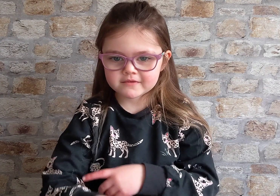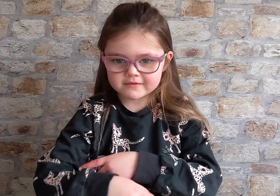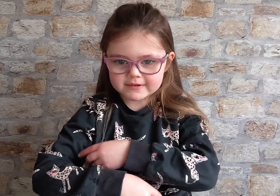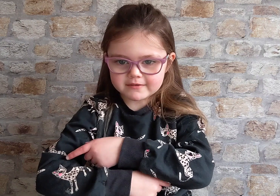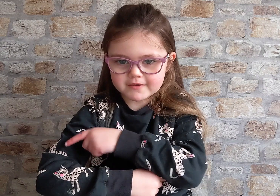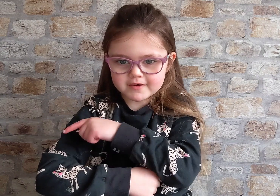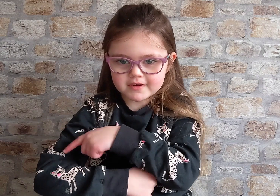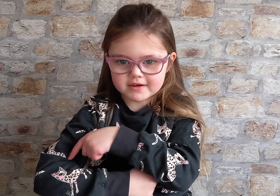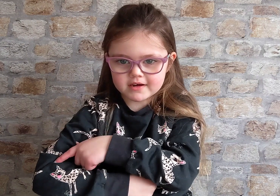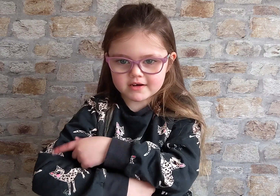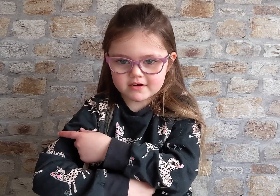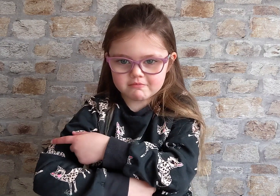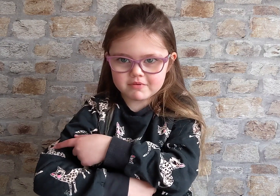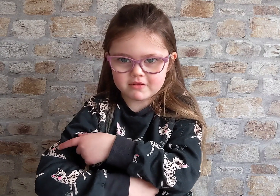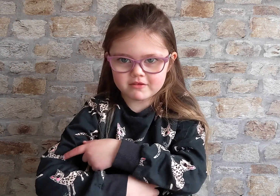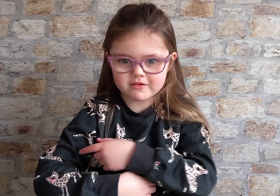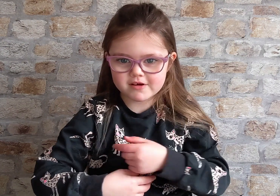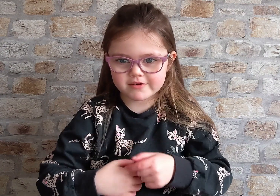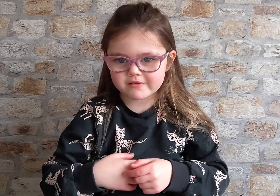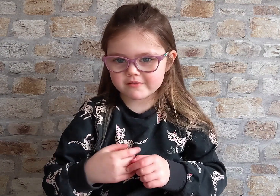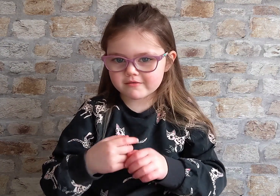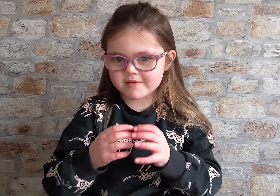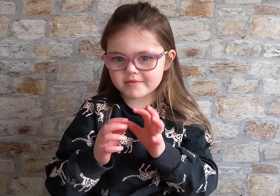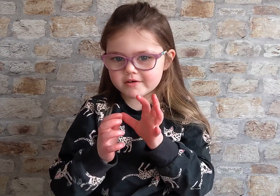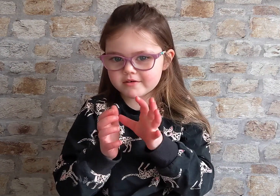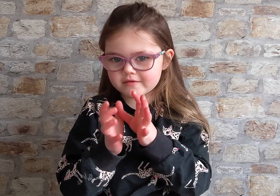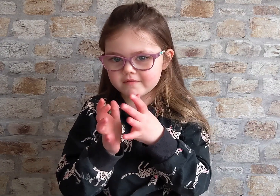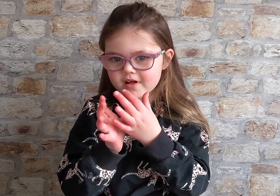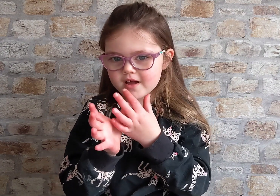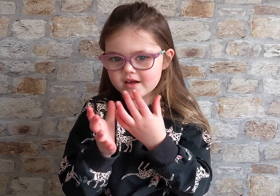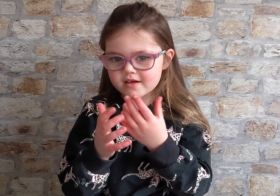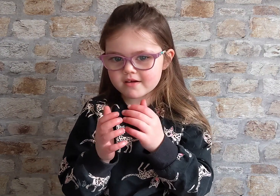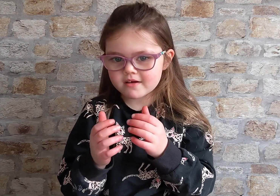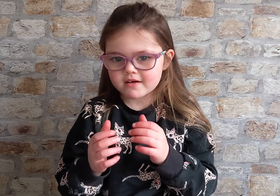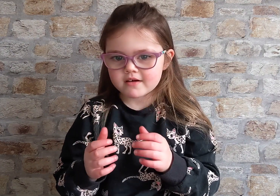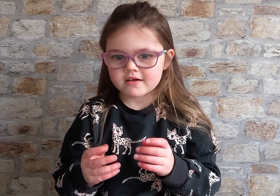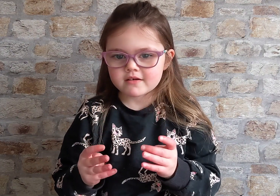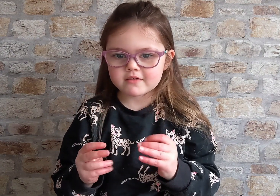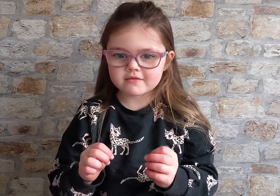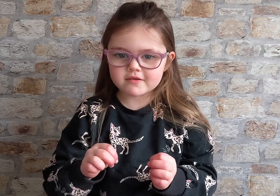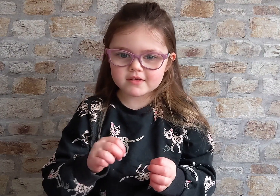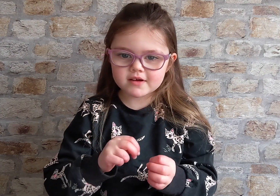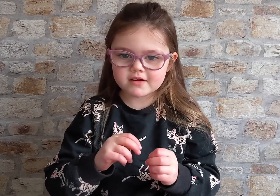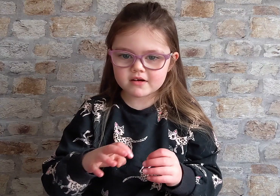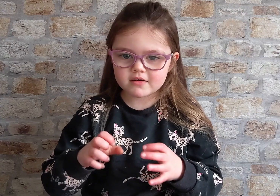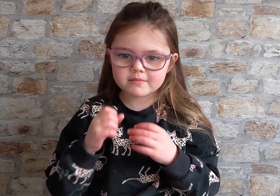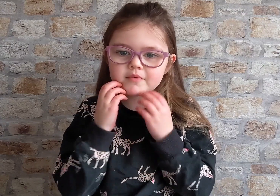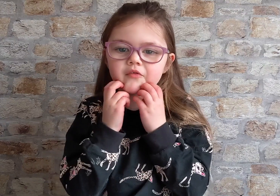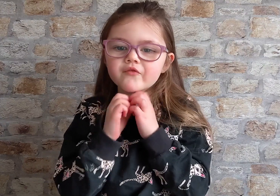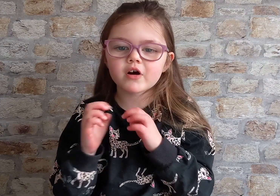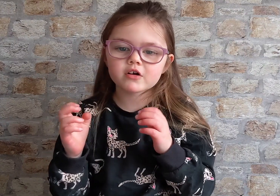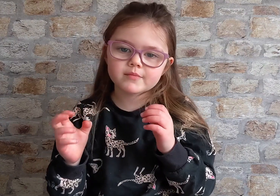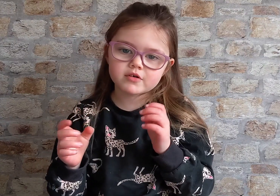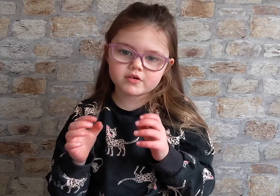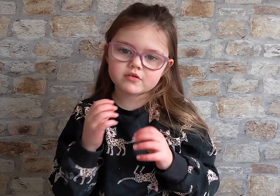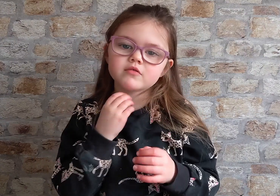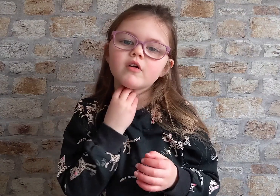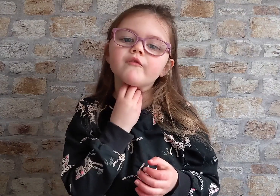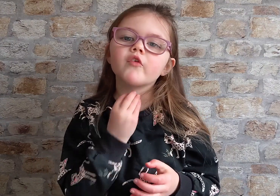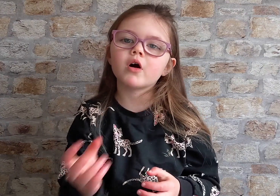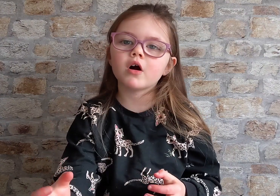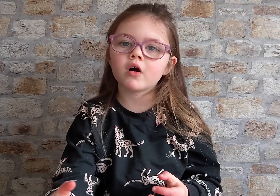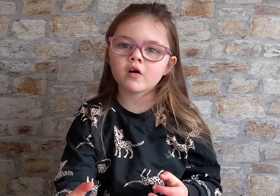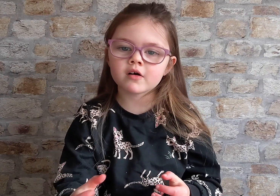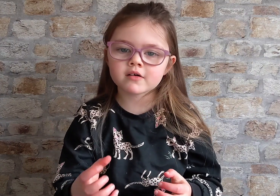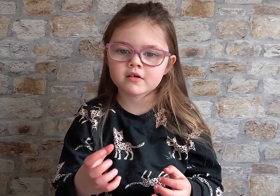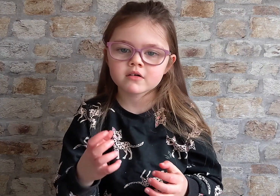From a tiny caterpillar to a butterfly To a sticky lump of frogspot to